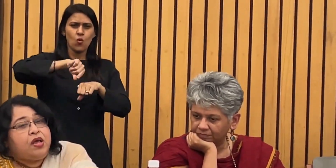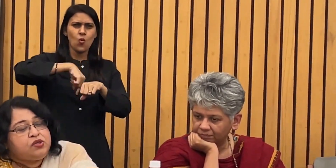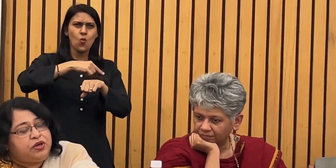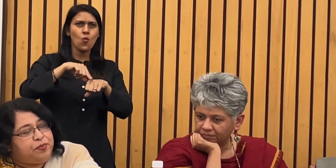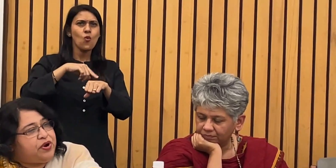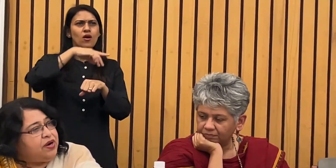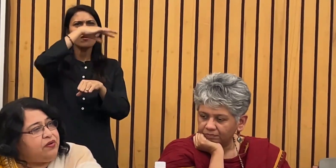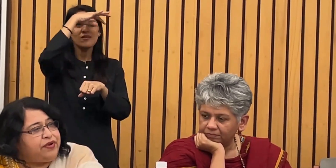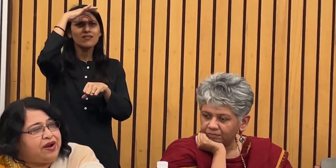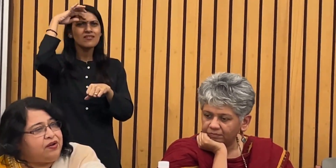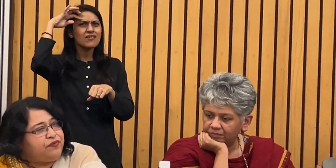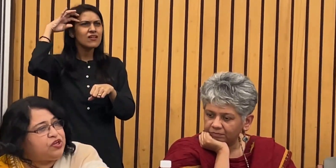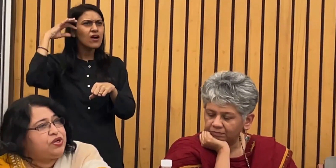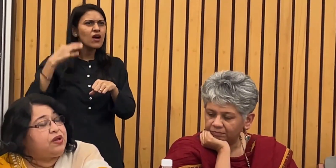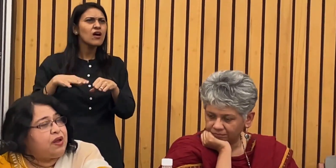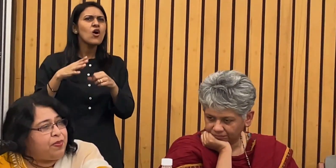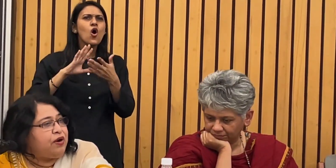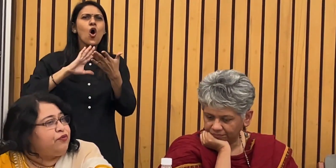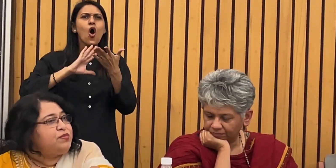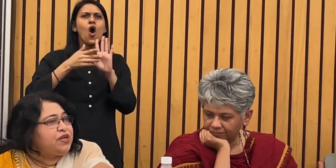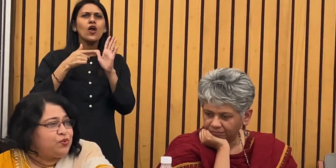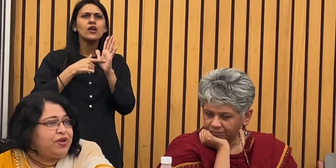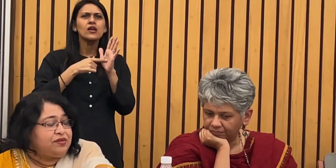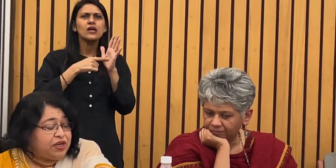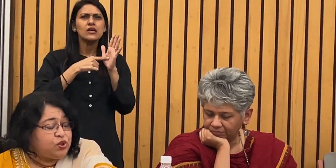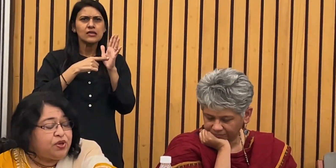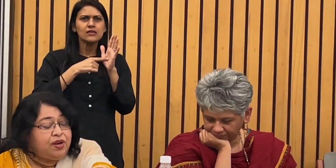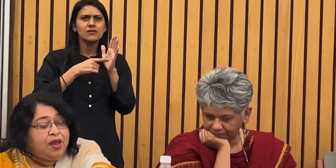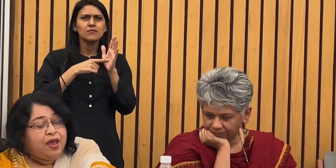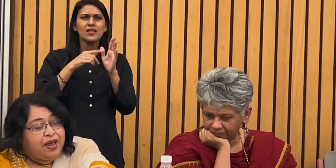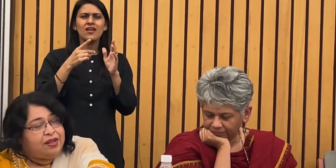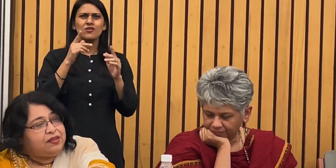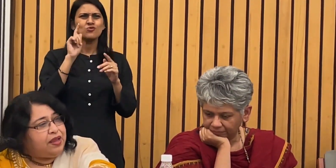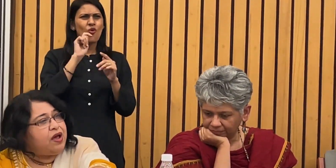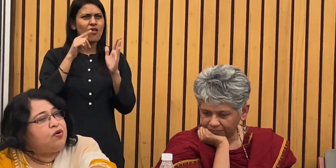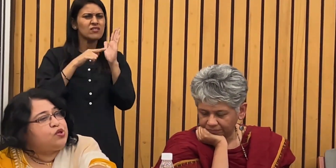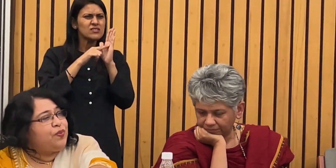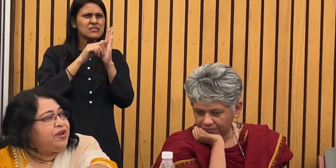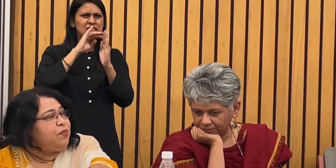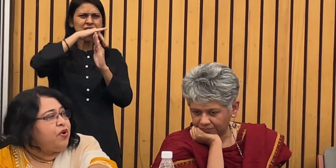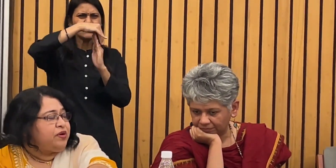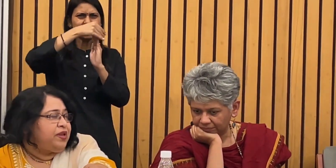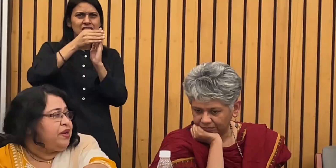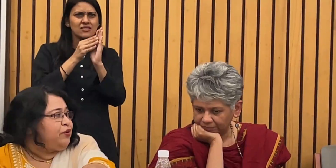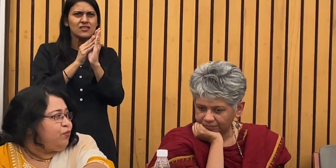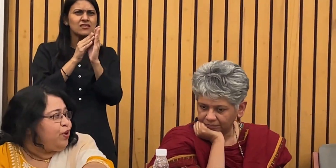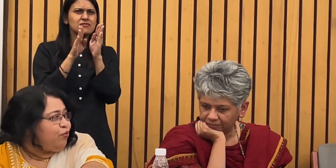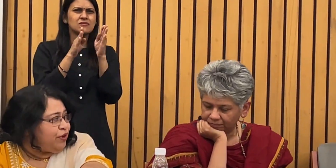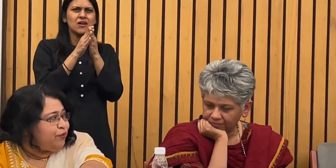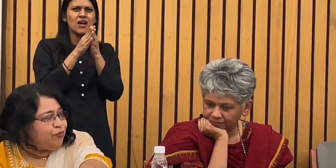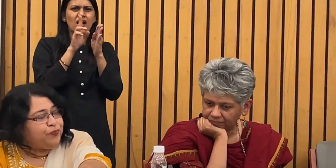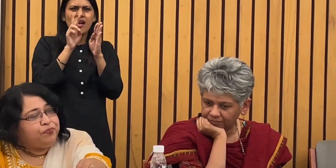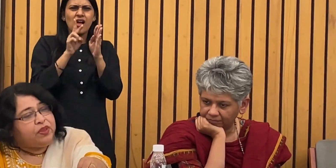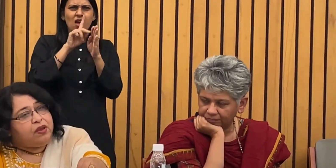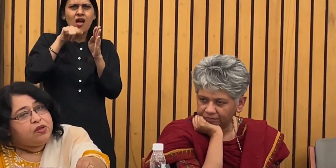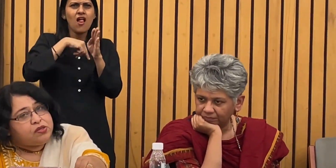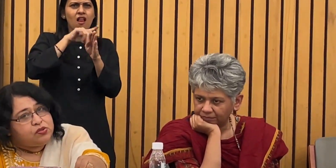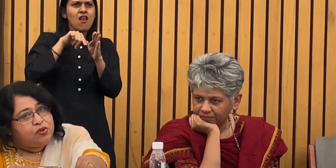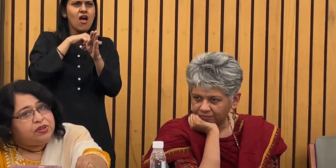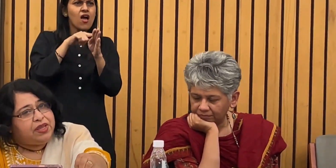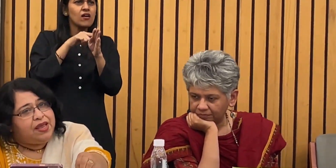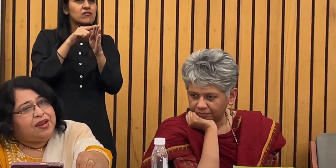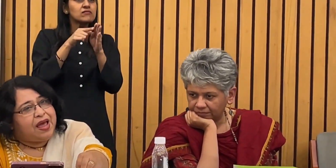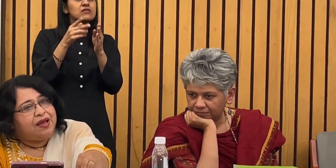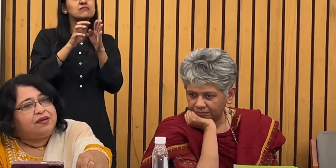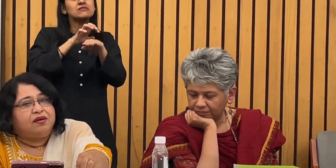all. So reproductive tract infection, apart from sexual health, they are also very important. They need to be looked into.